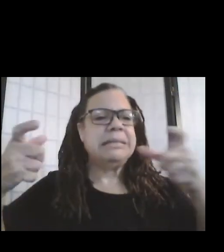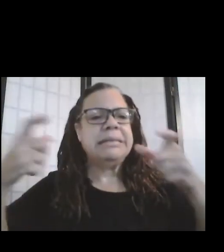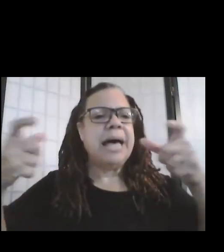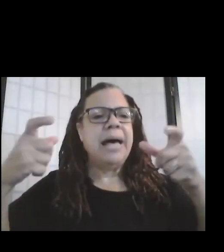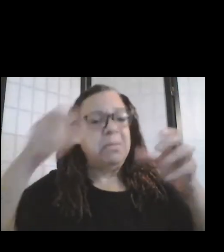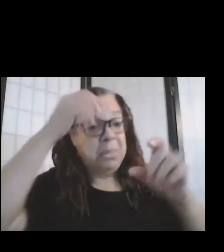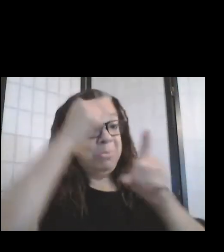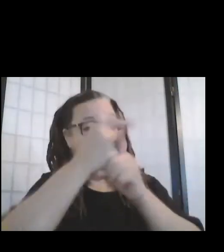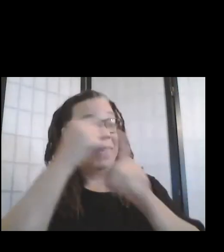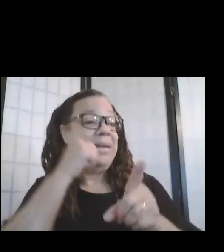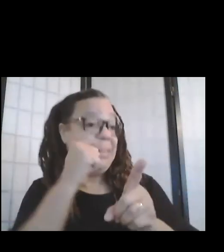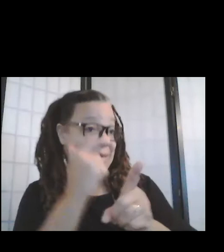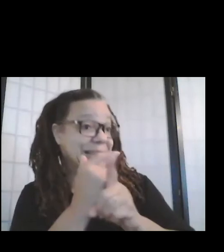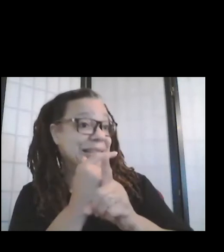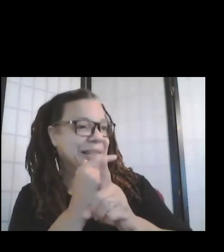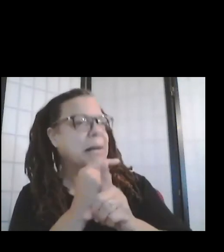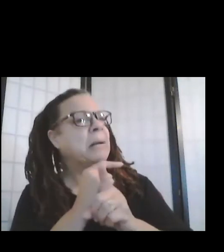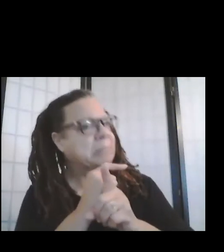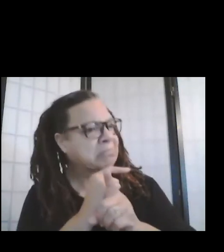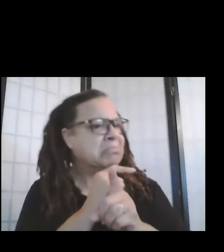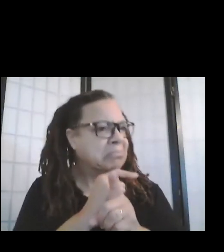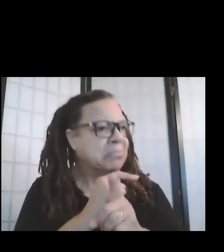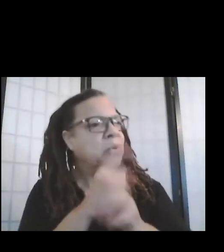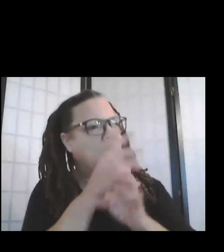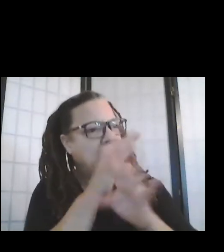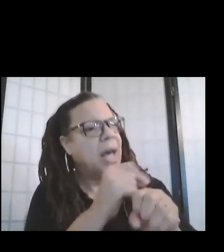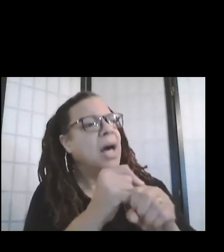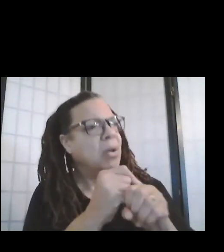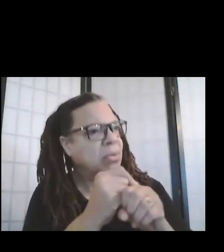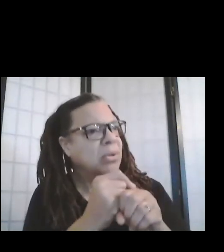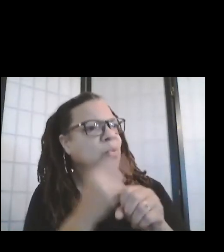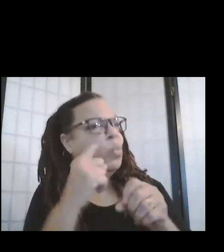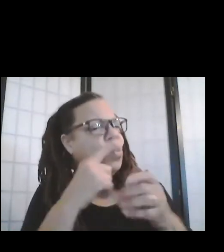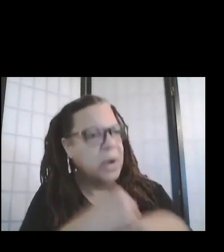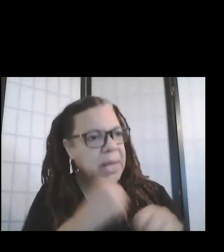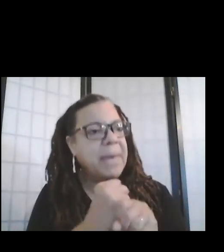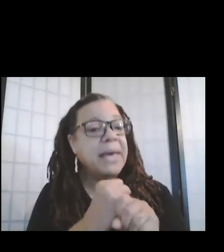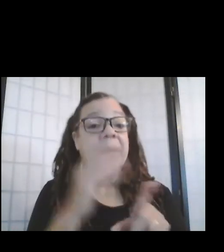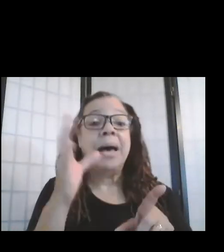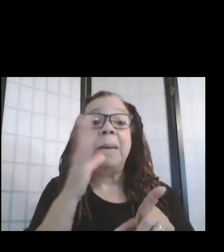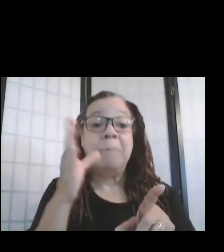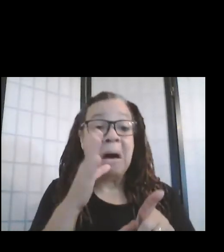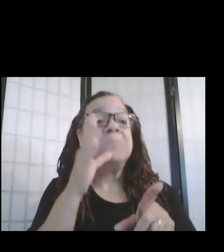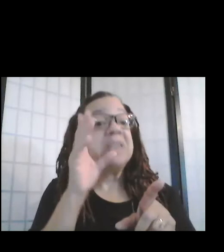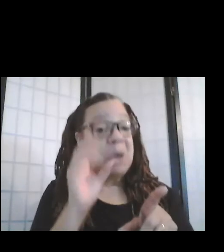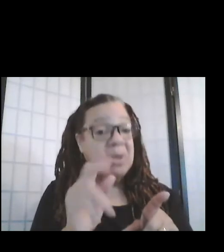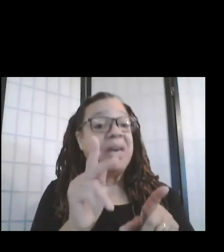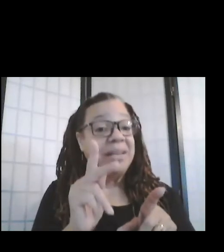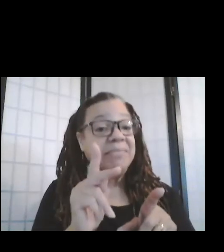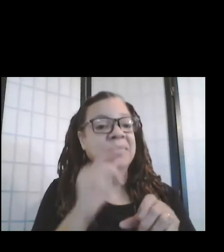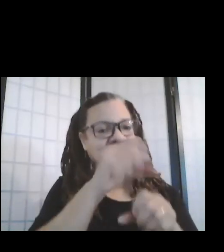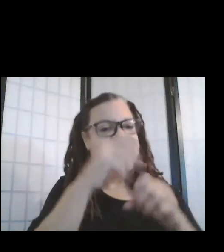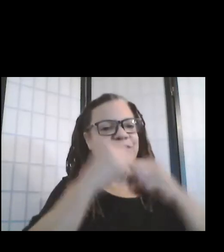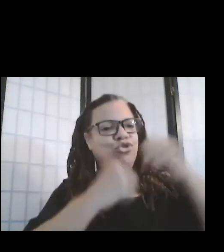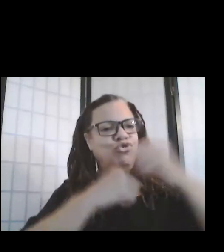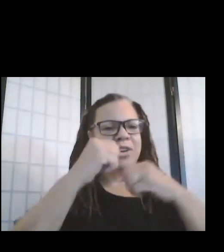and sister, indifferent at first, cheered her on. Her mom, beaming with approval, said that the structure was